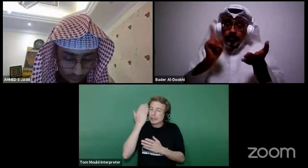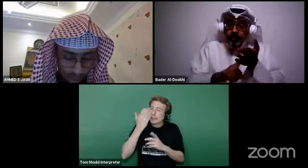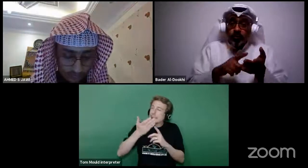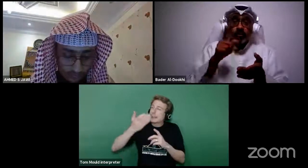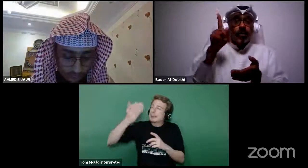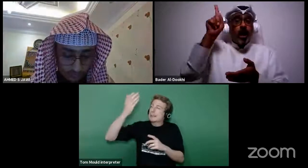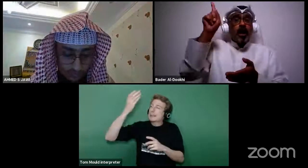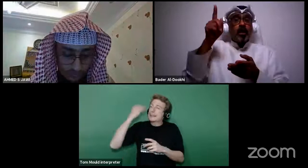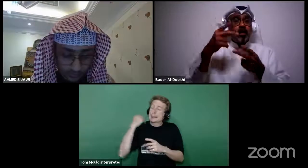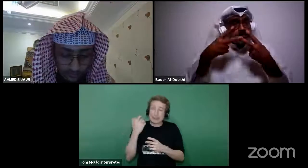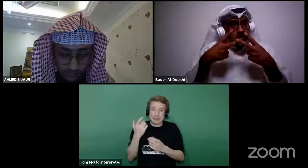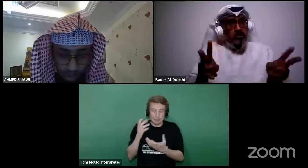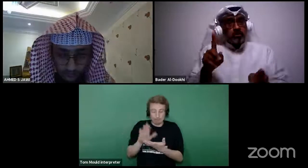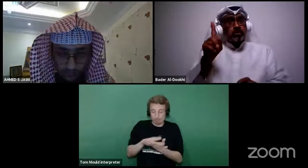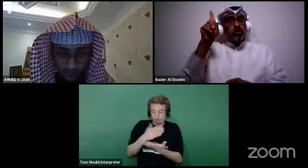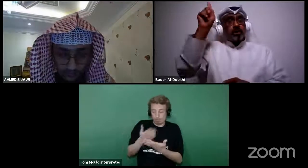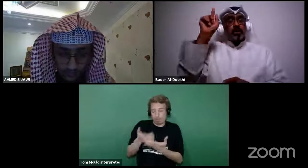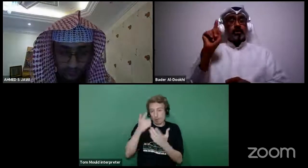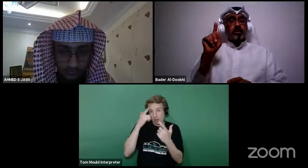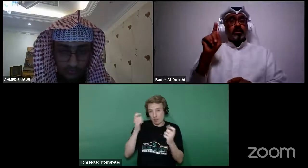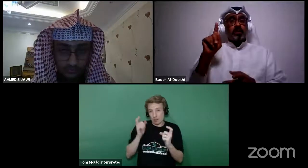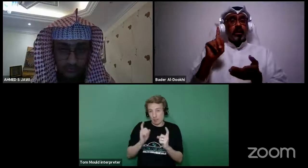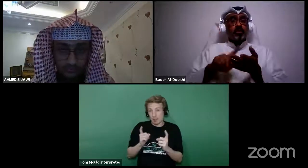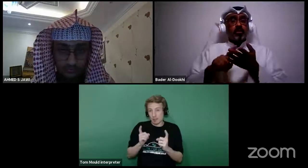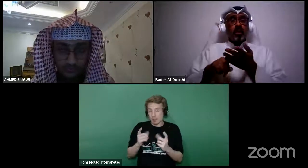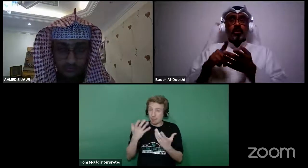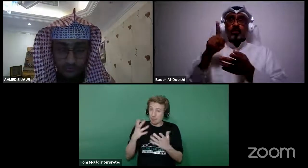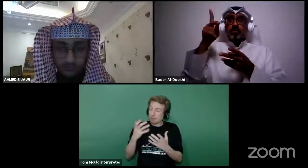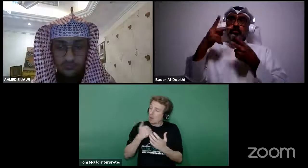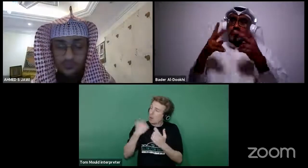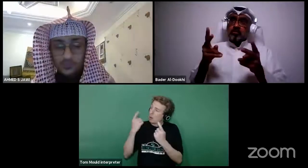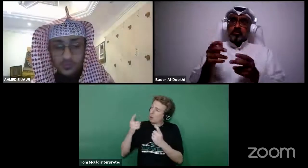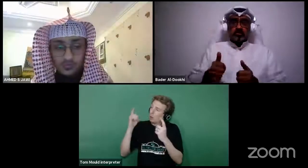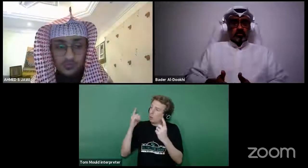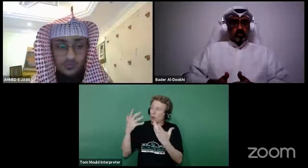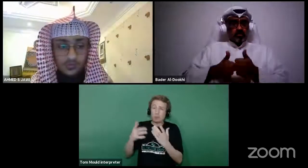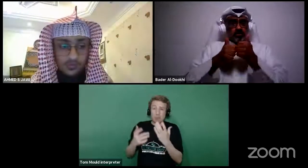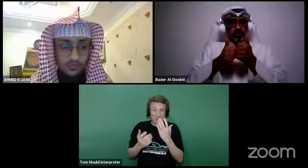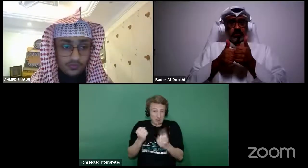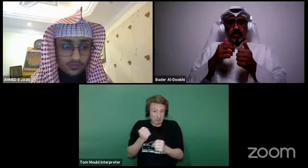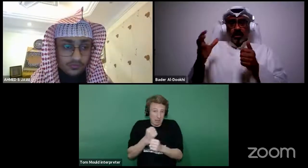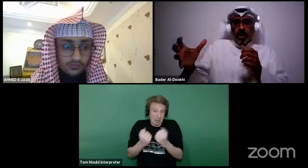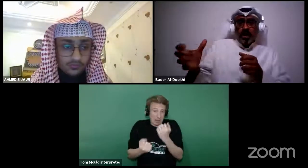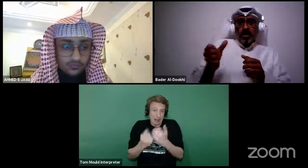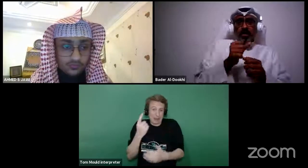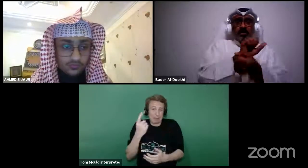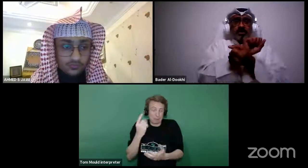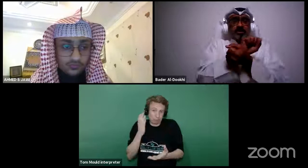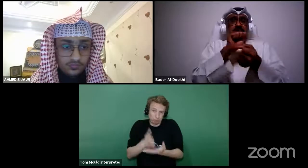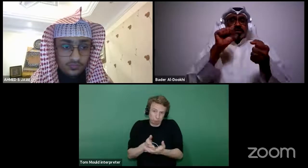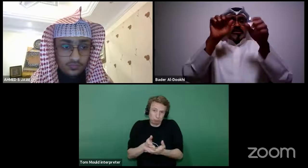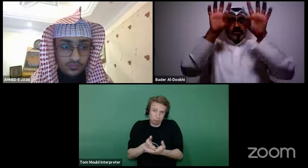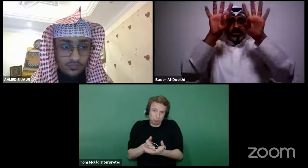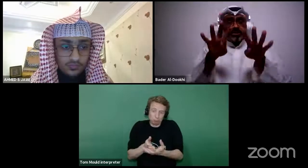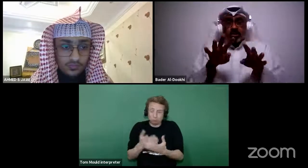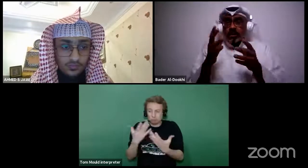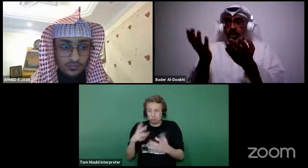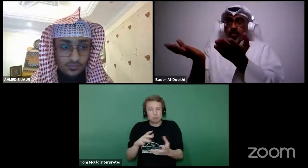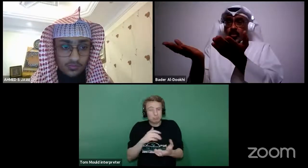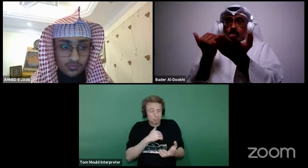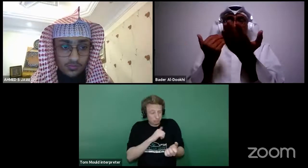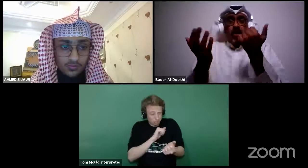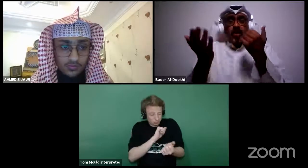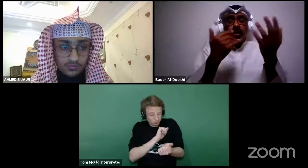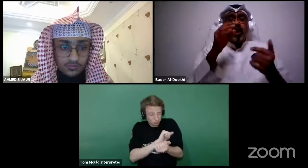true. He was indeed good to me when he took me out of the prison and brought you all here out of the